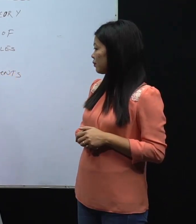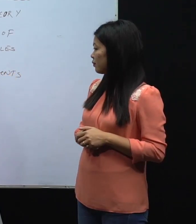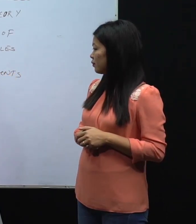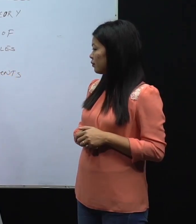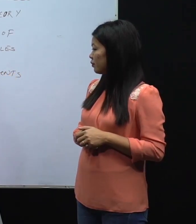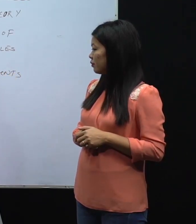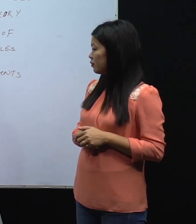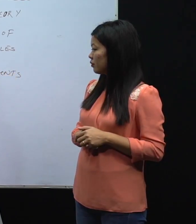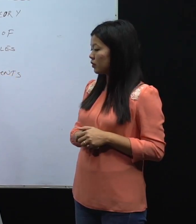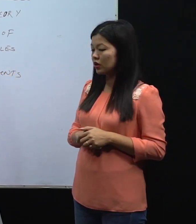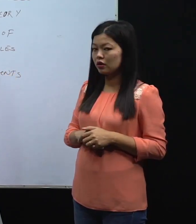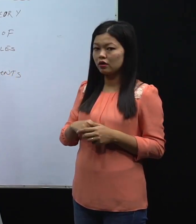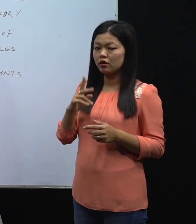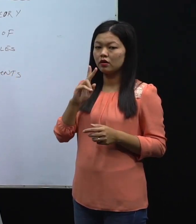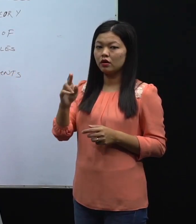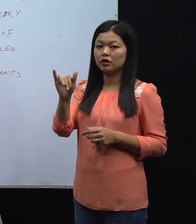are identical.